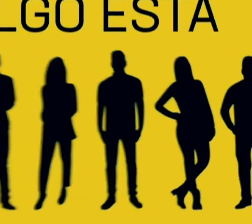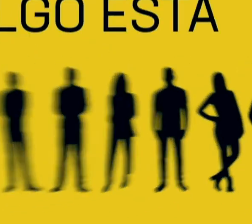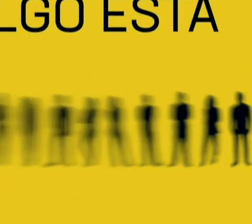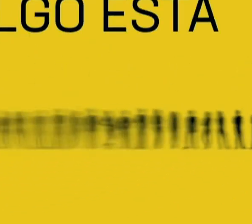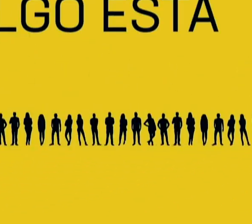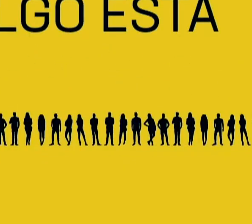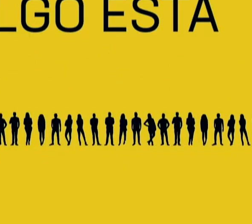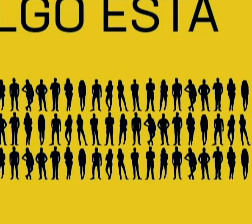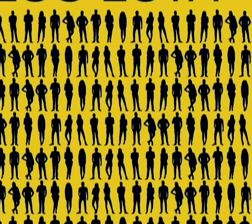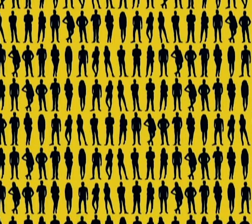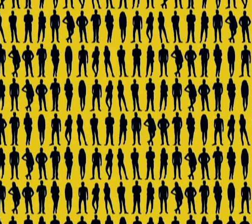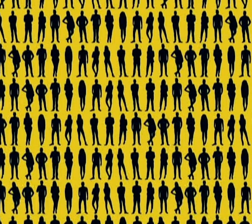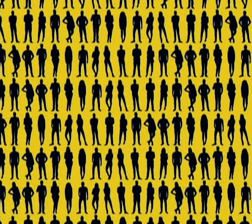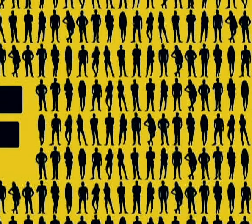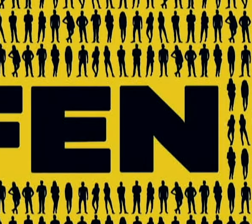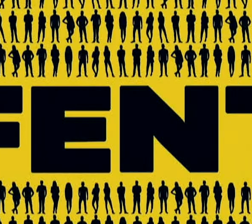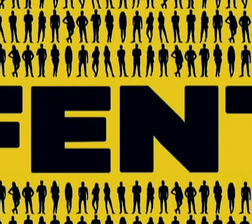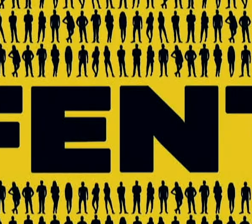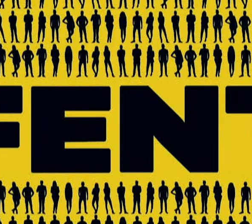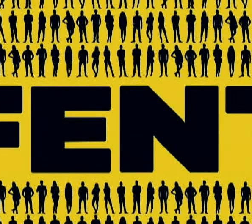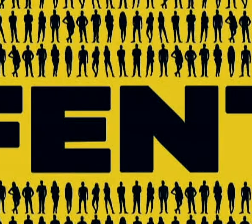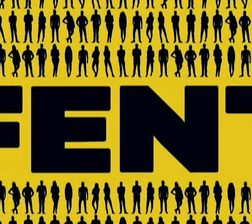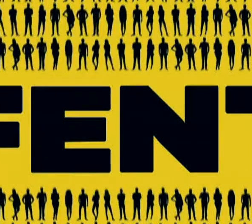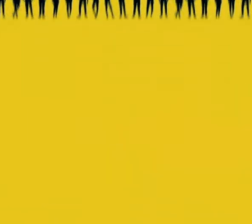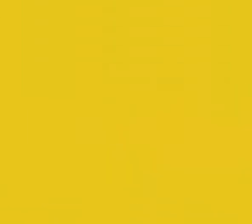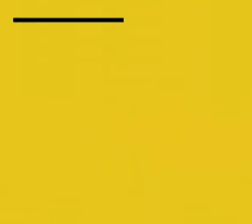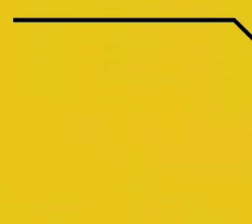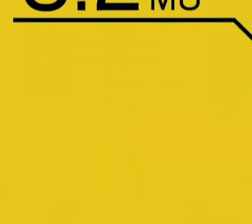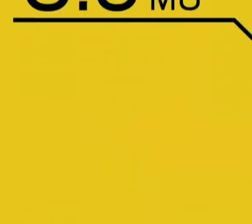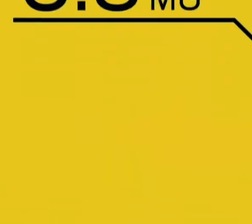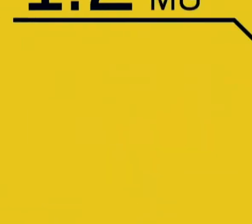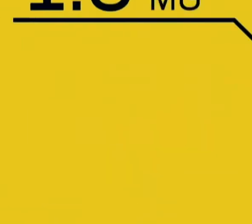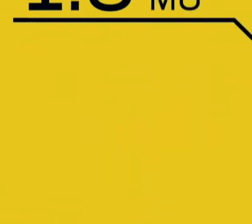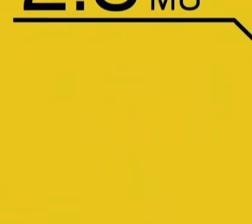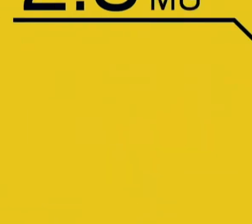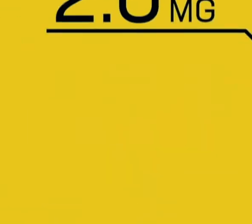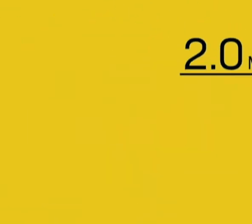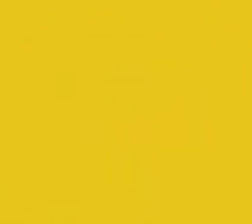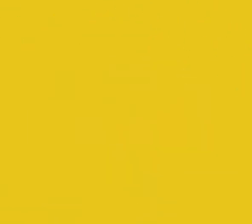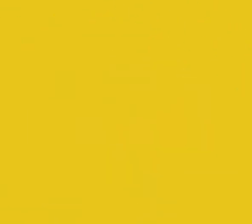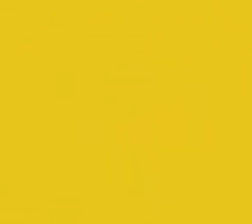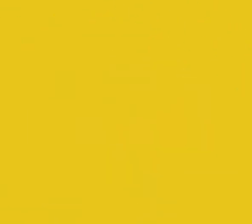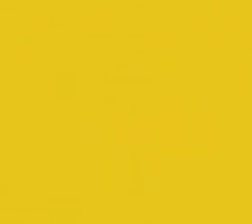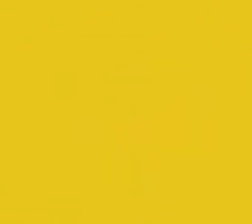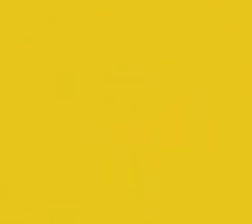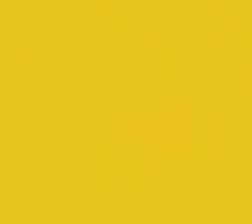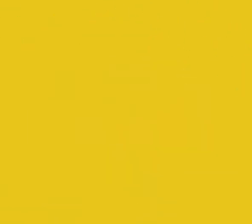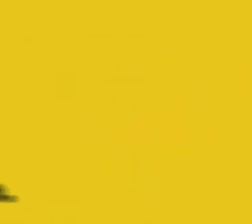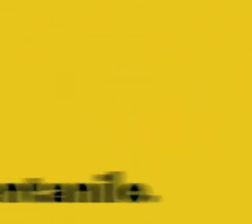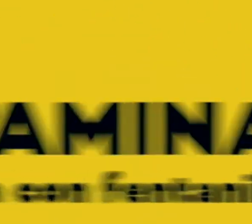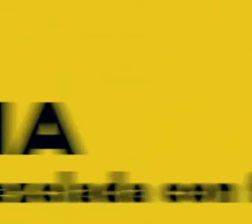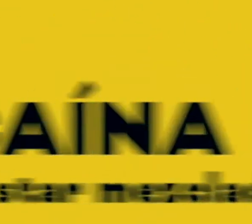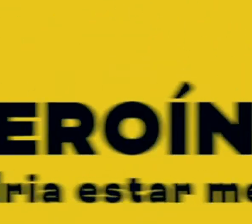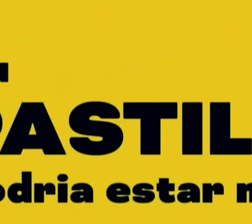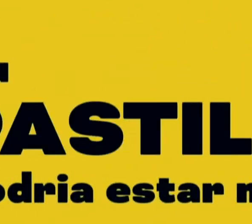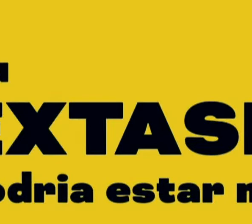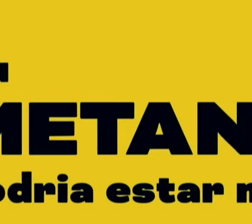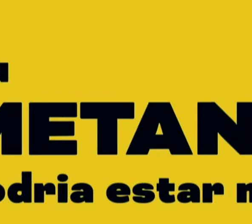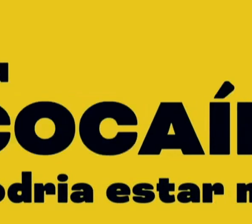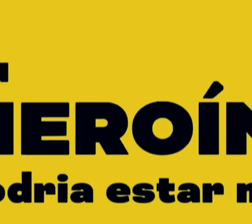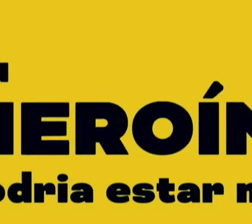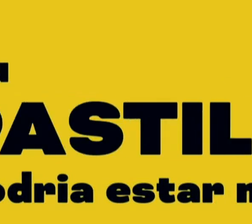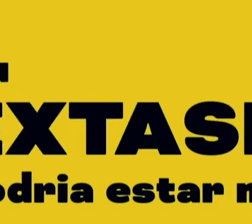envenenando a miles en la comunidad. Se llama fentanilo. Hasta la cantidad más pequeña puede matarte y se encuentra en todo tipo de